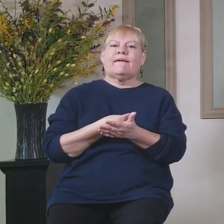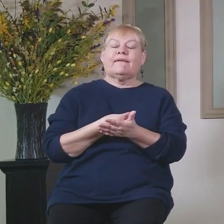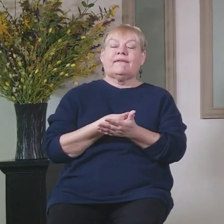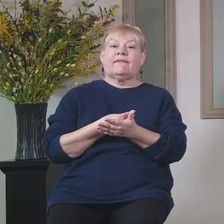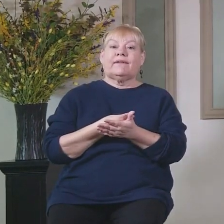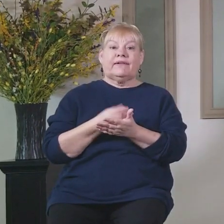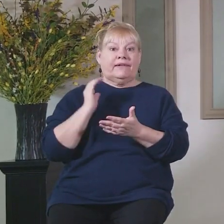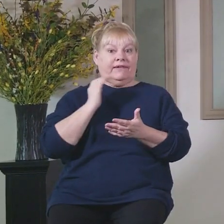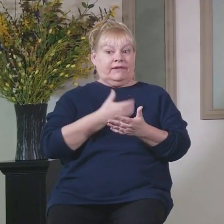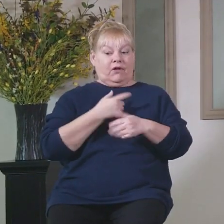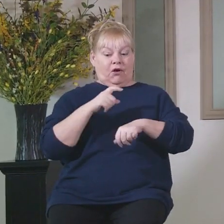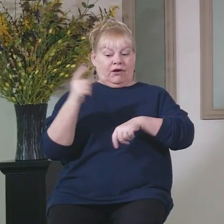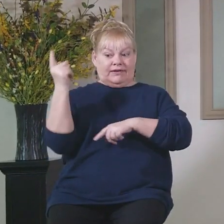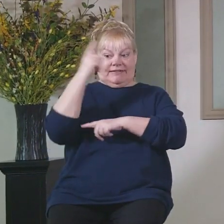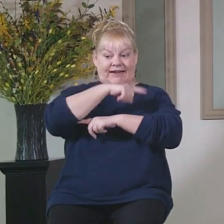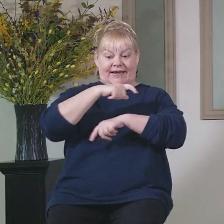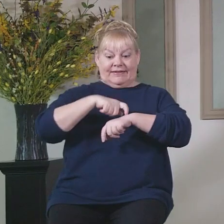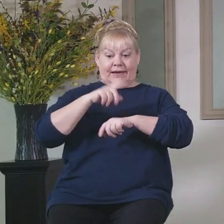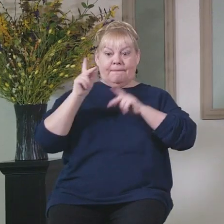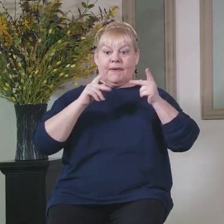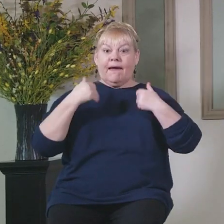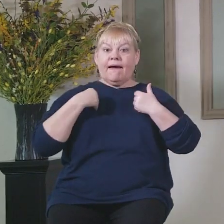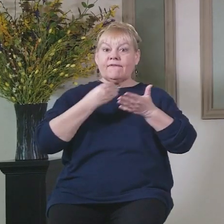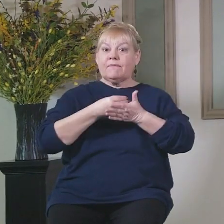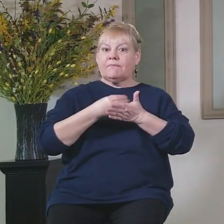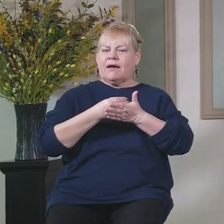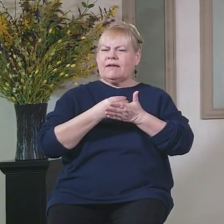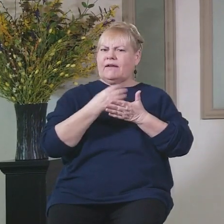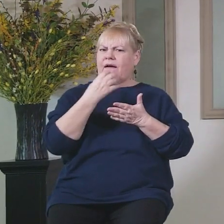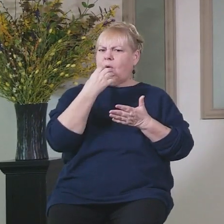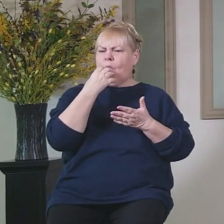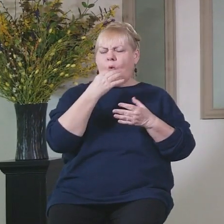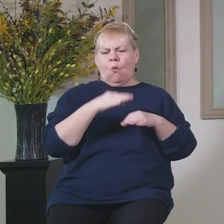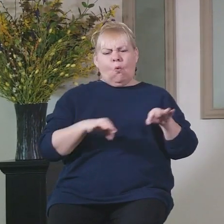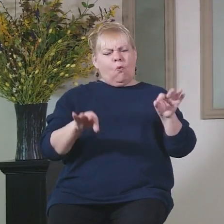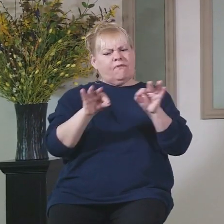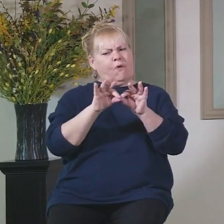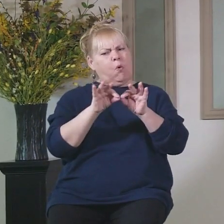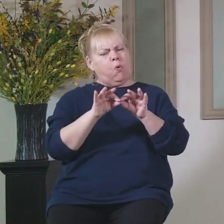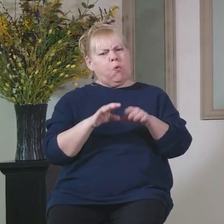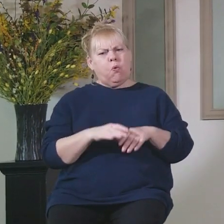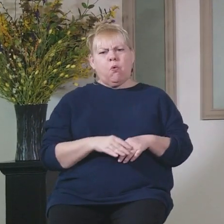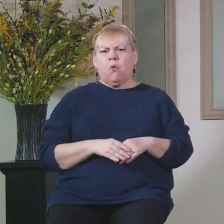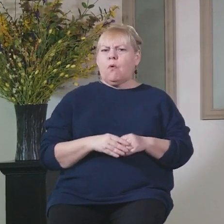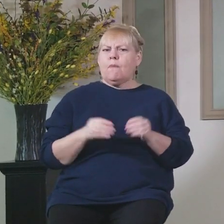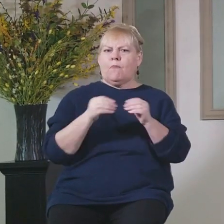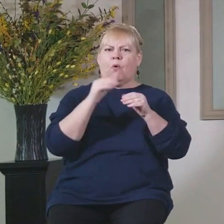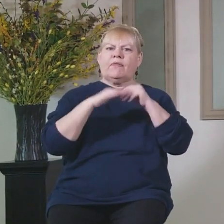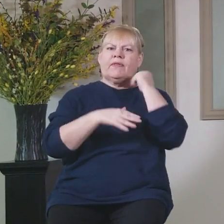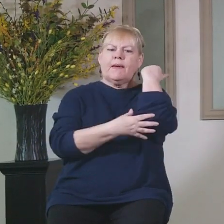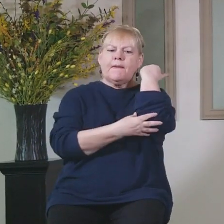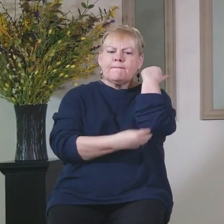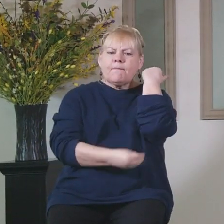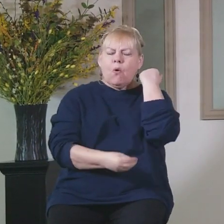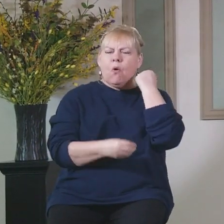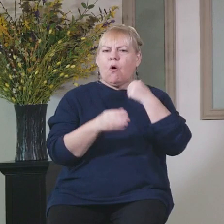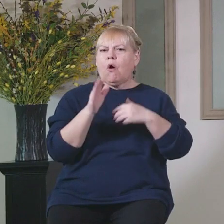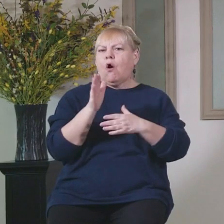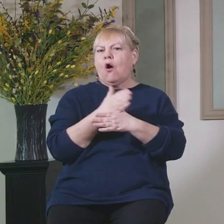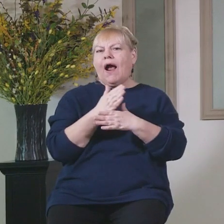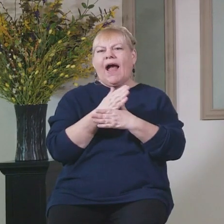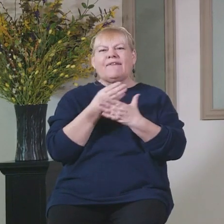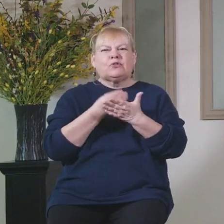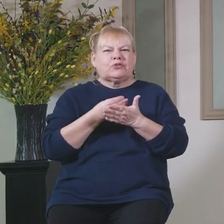our day and time, people who have money are valued much more highly than those who are poor or of average